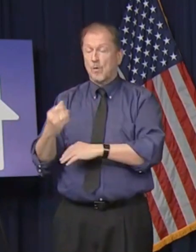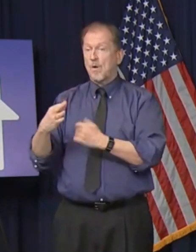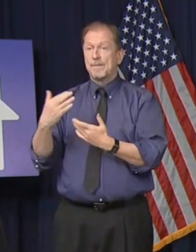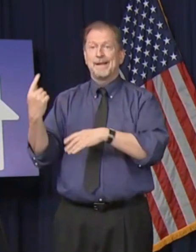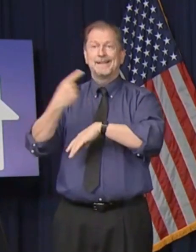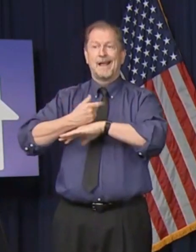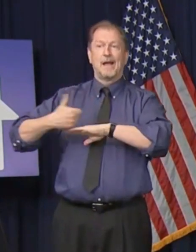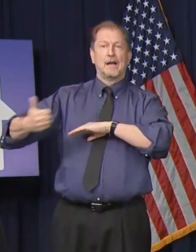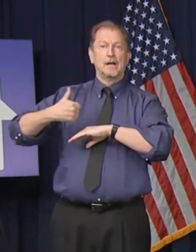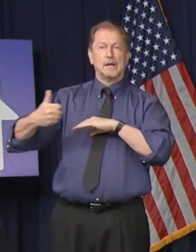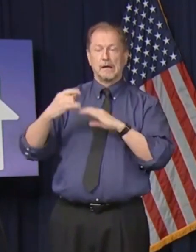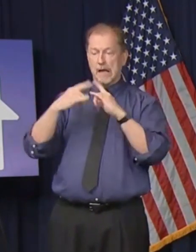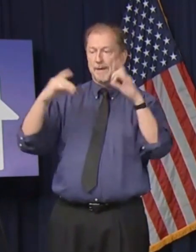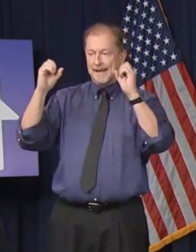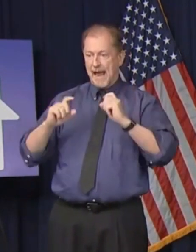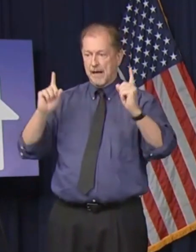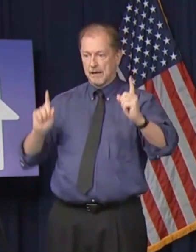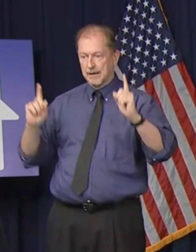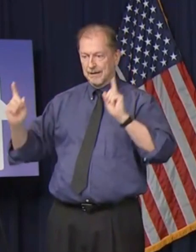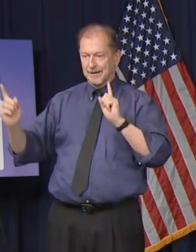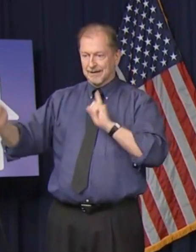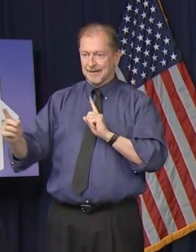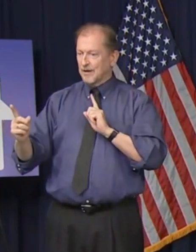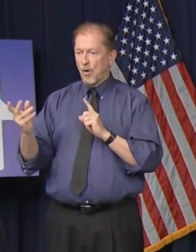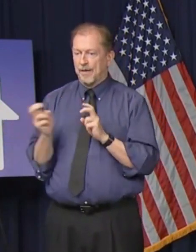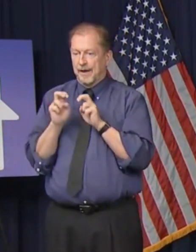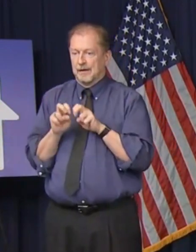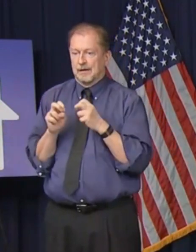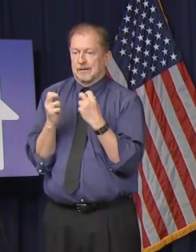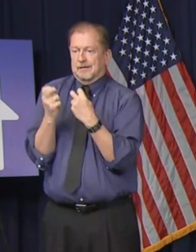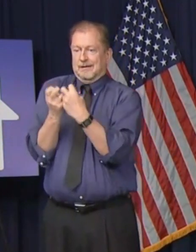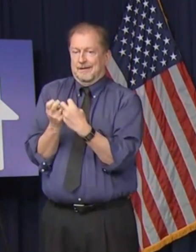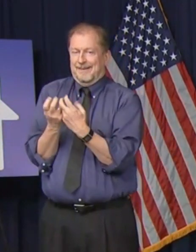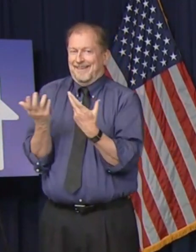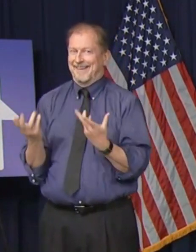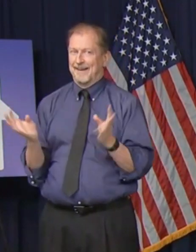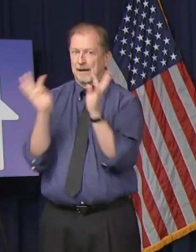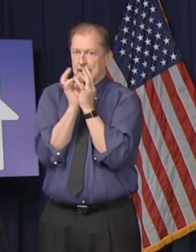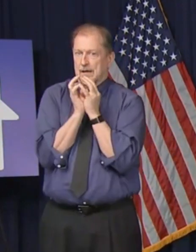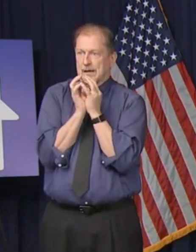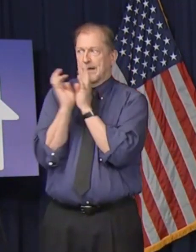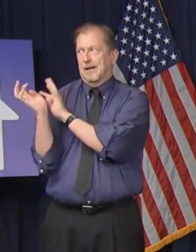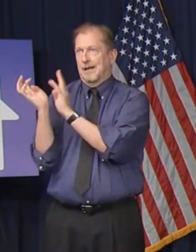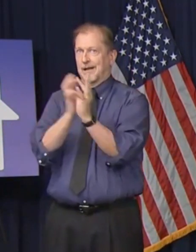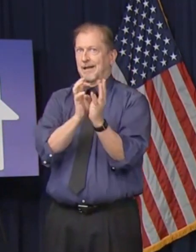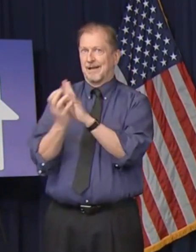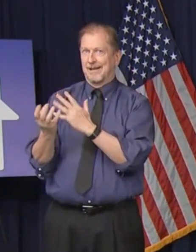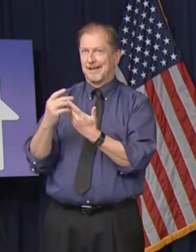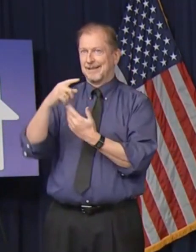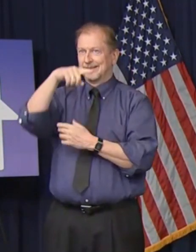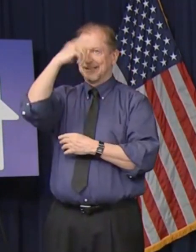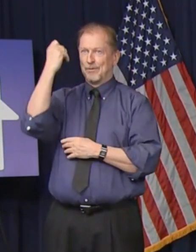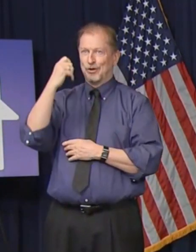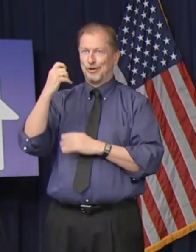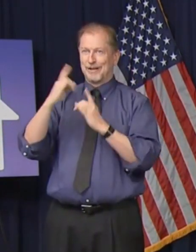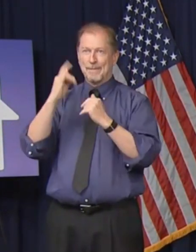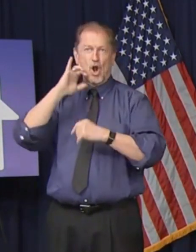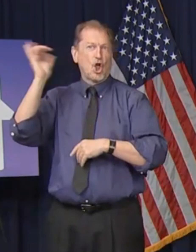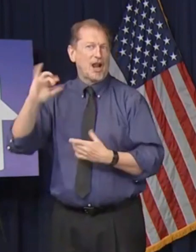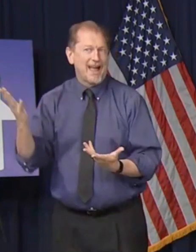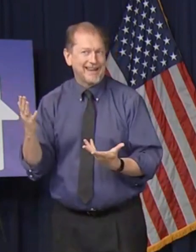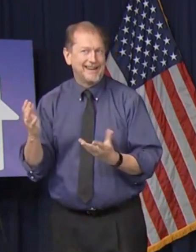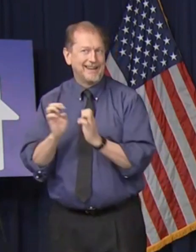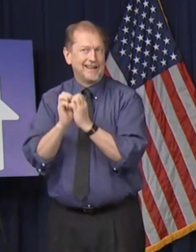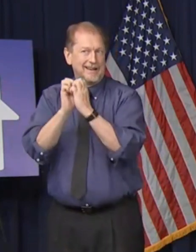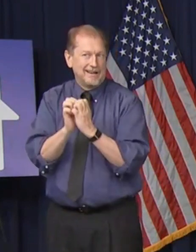camp, aren't they often gathering in large groups in a summer camp? So I think these are all things that